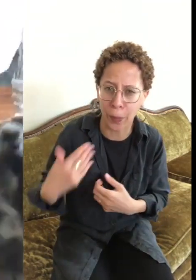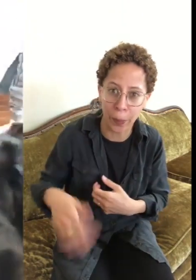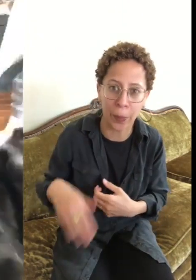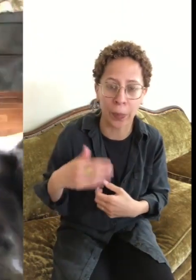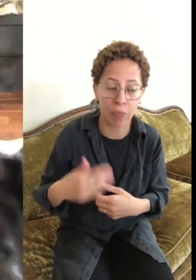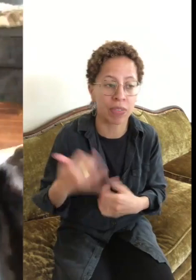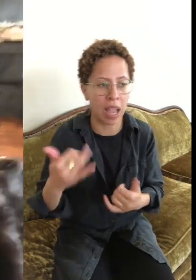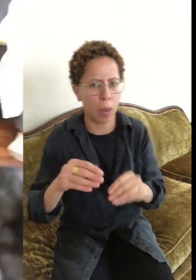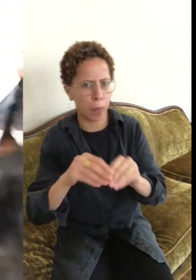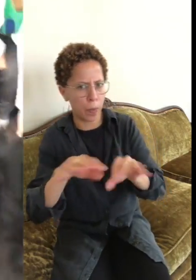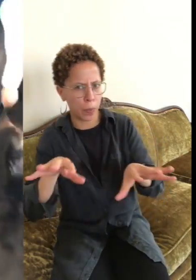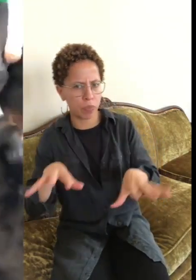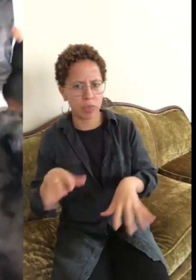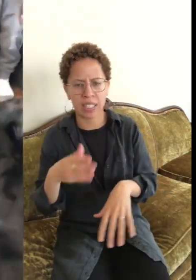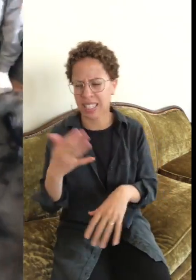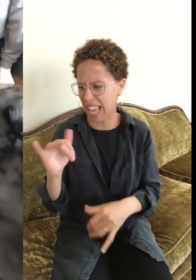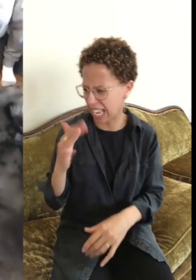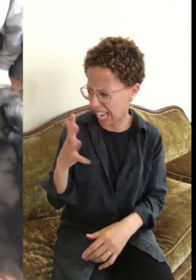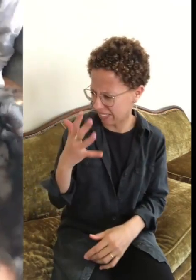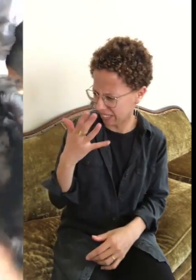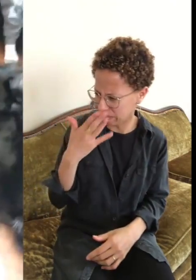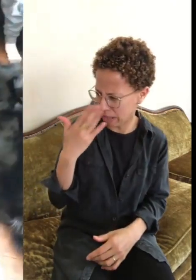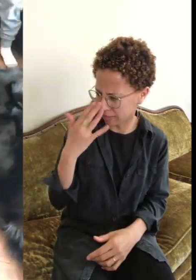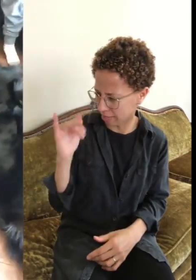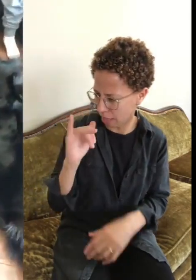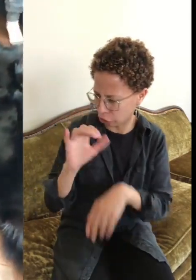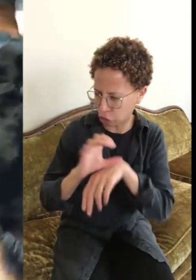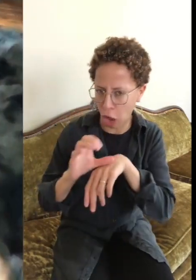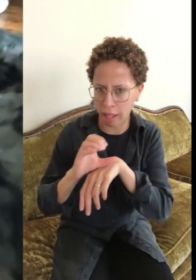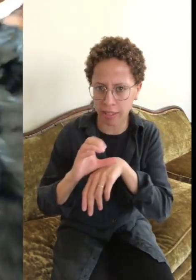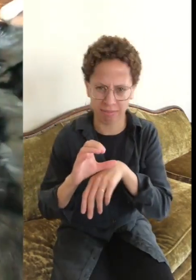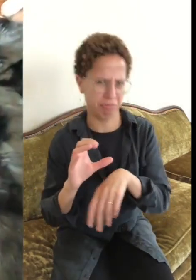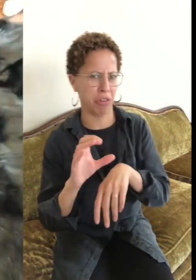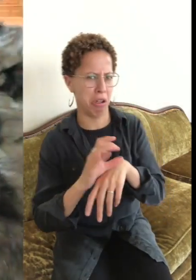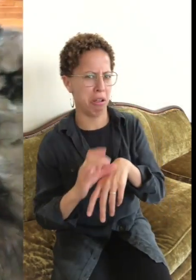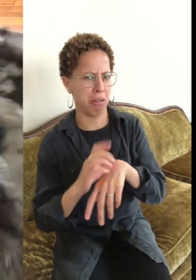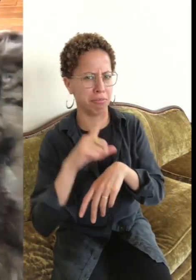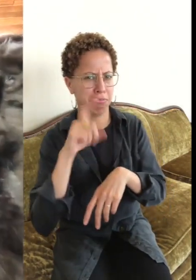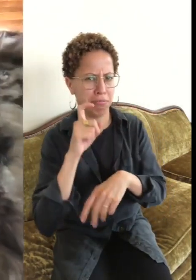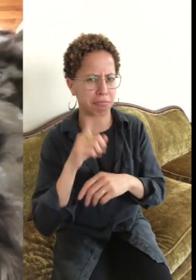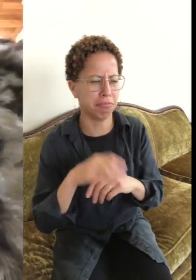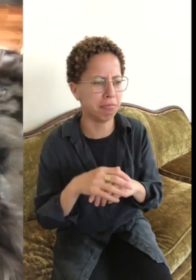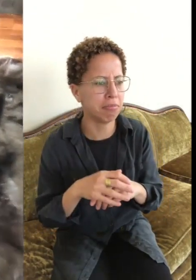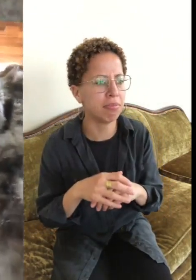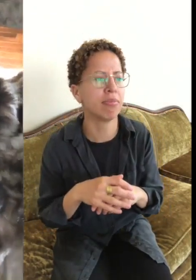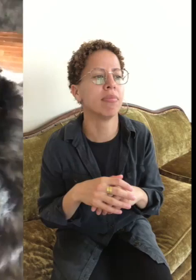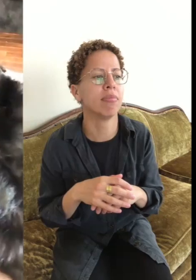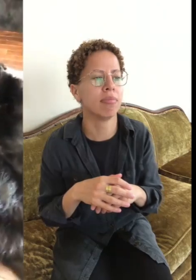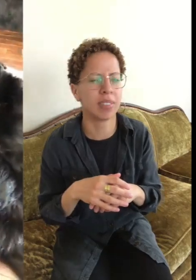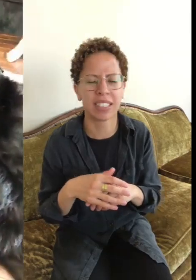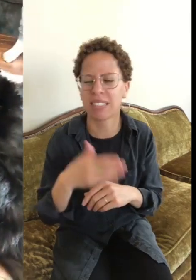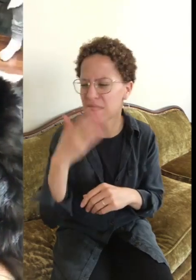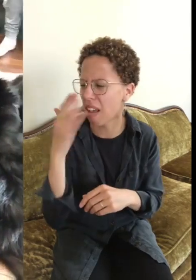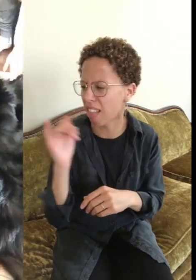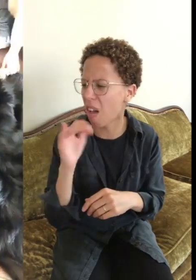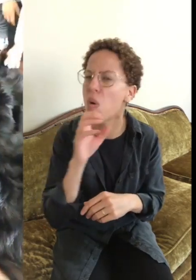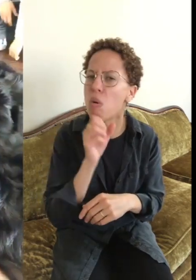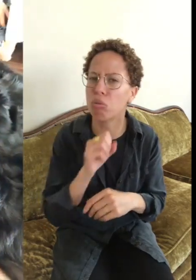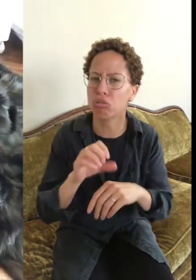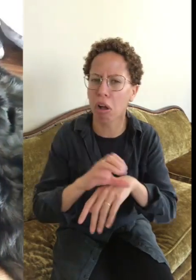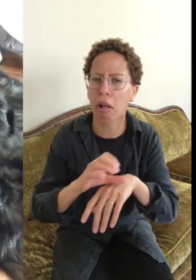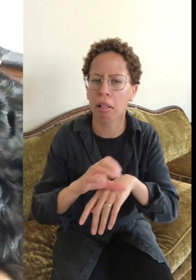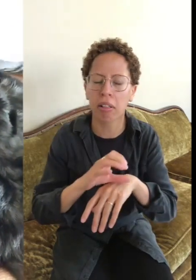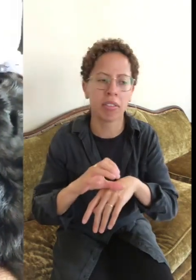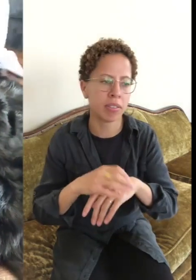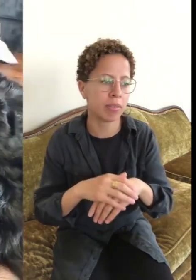heavy. Spread it out, nice and big. It smells like chocolate. Chocolate. Yeah. Okay, let's spread it out. Look at that paw. It smells like